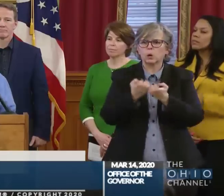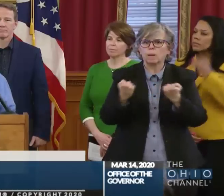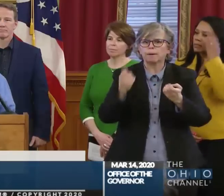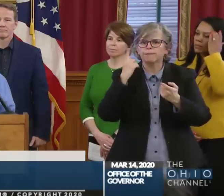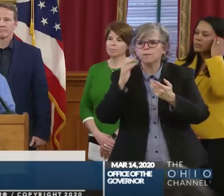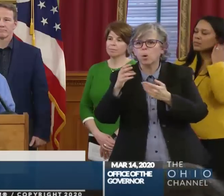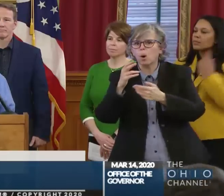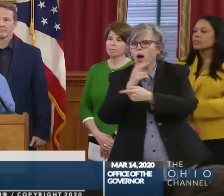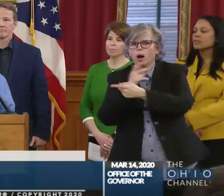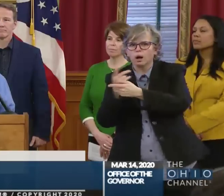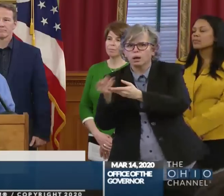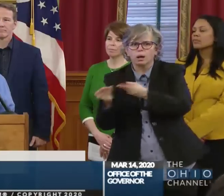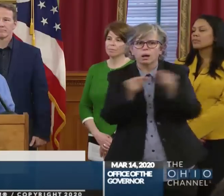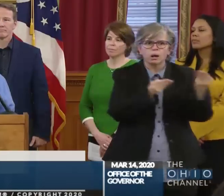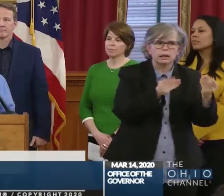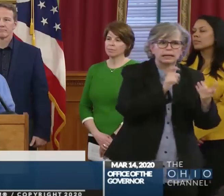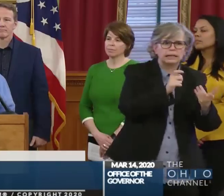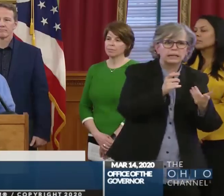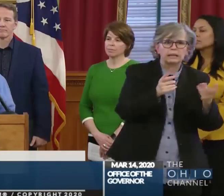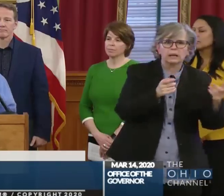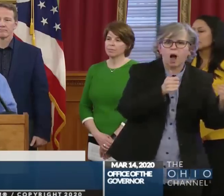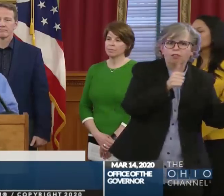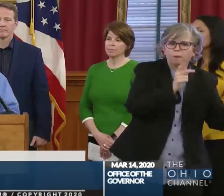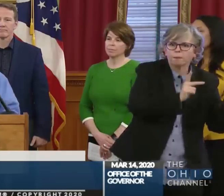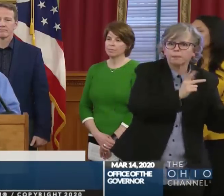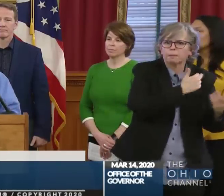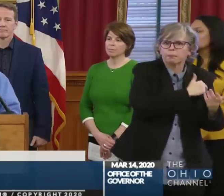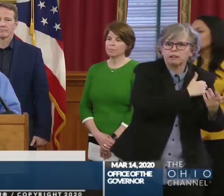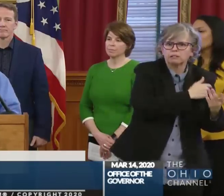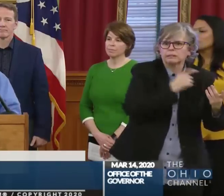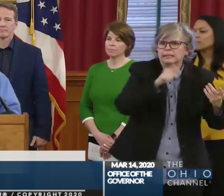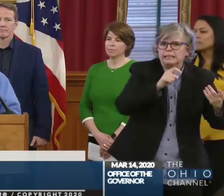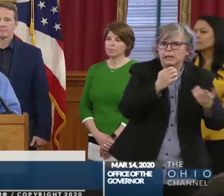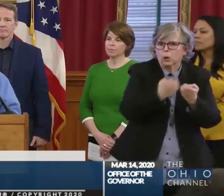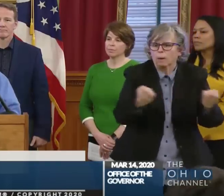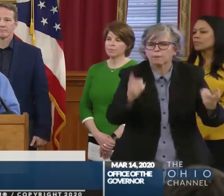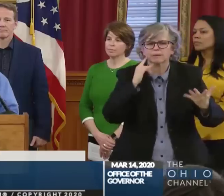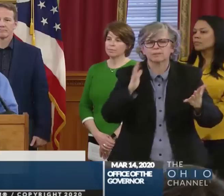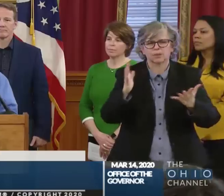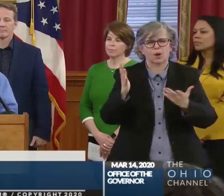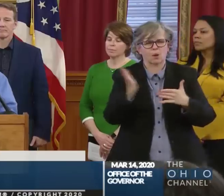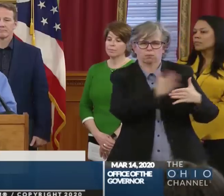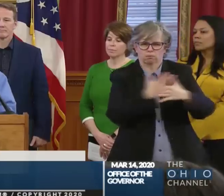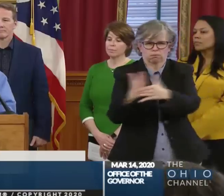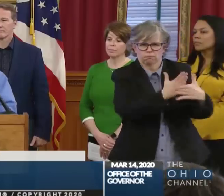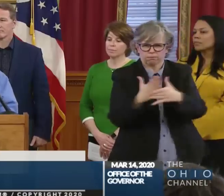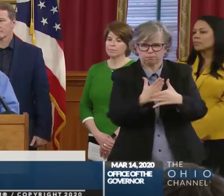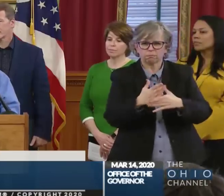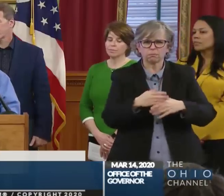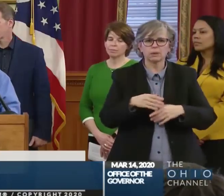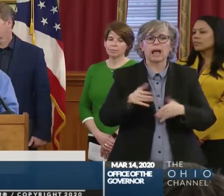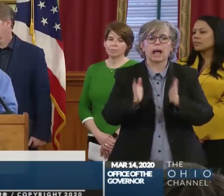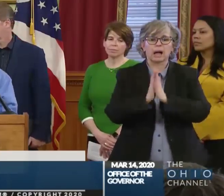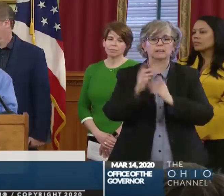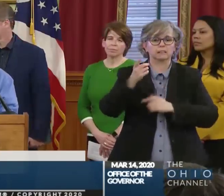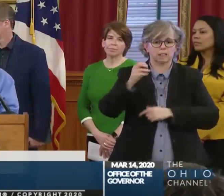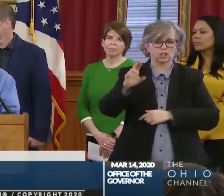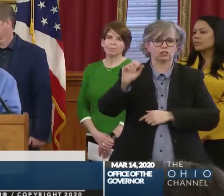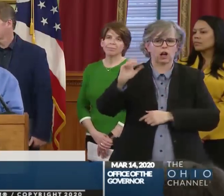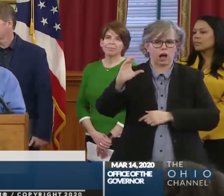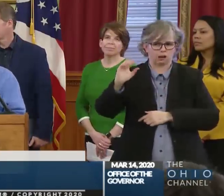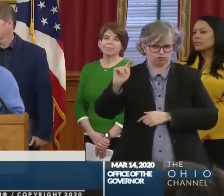have and nurses and other health professionals. And so I'm going to ask Dr. Acton to come back up and talk a little bit